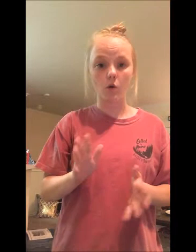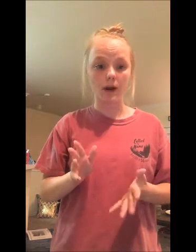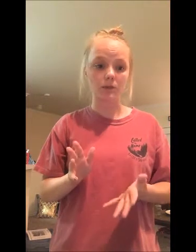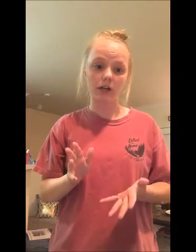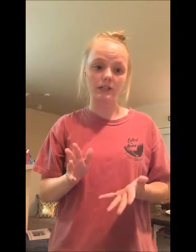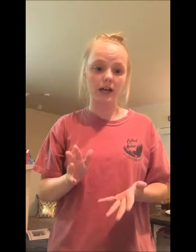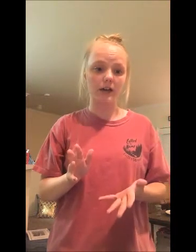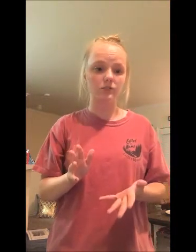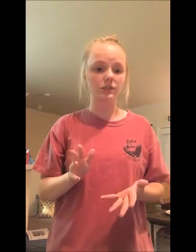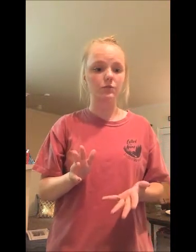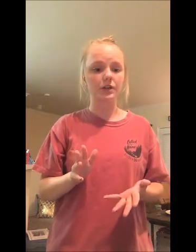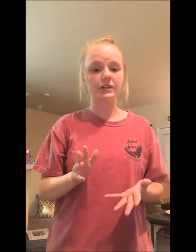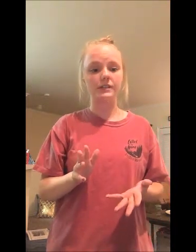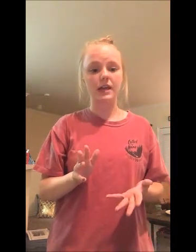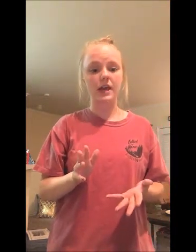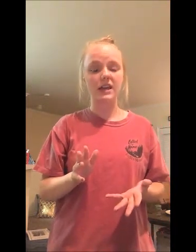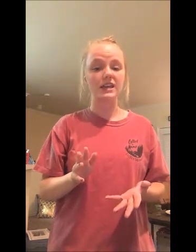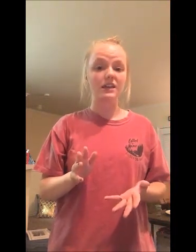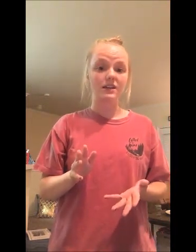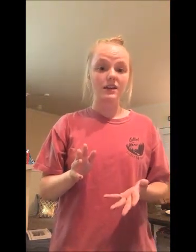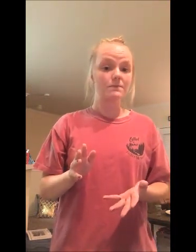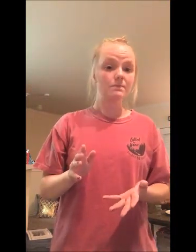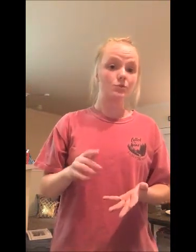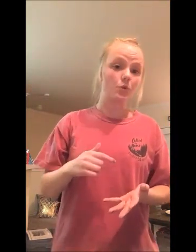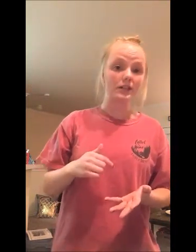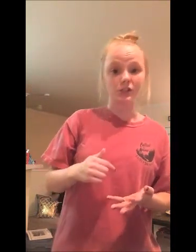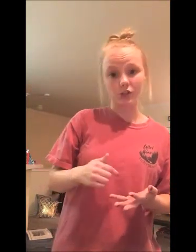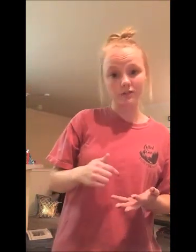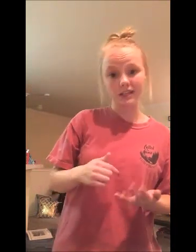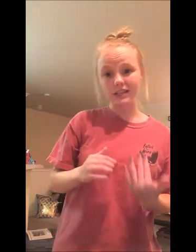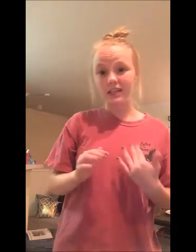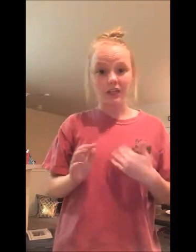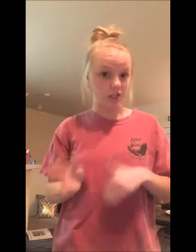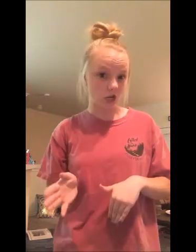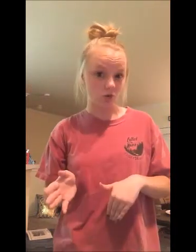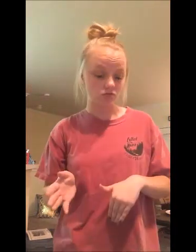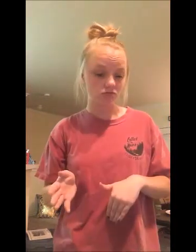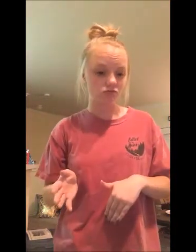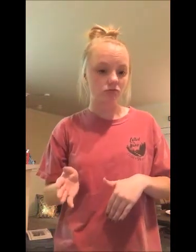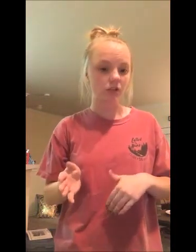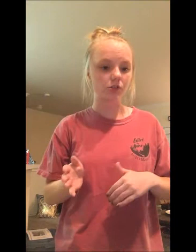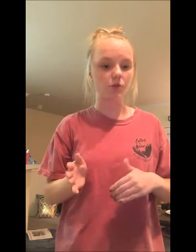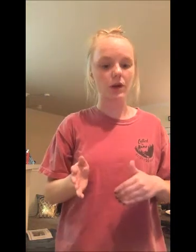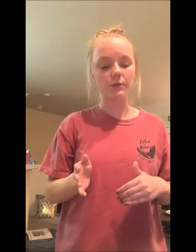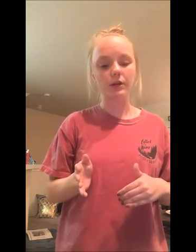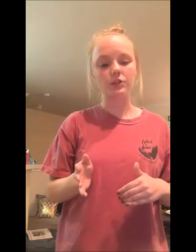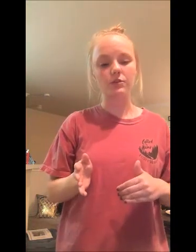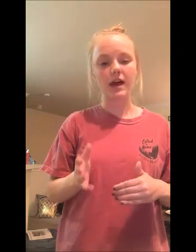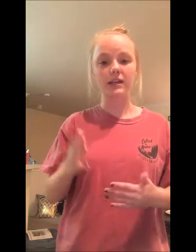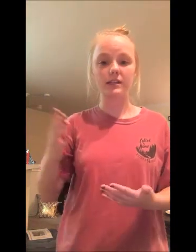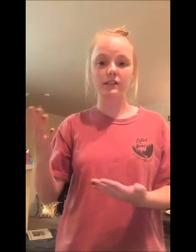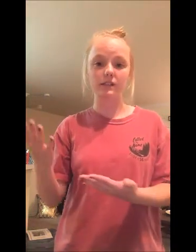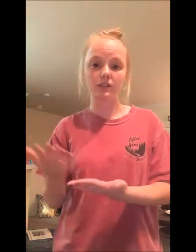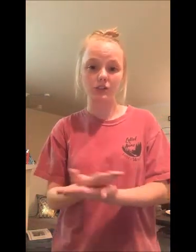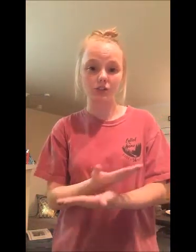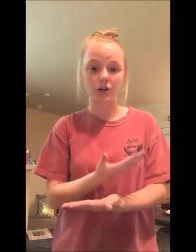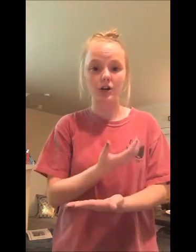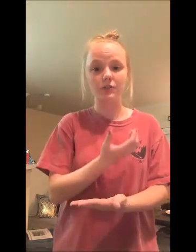I'm not entitled, and we're going to say, do I deserve it? No. So the way we're going to do that is